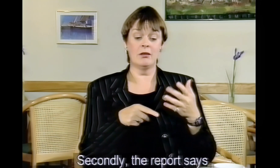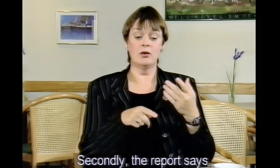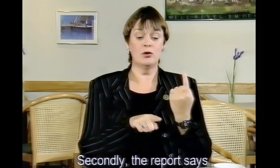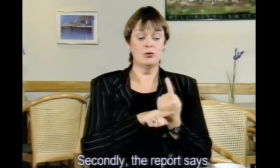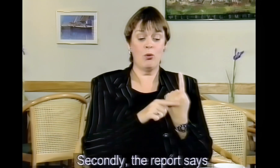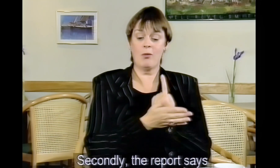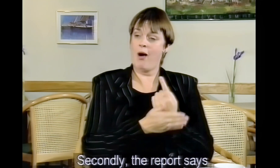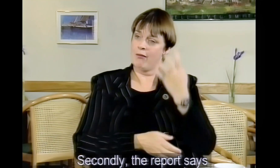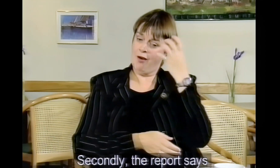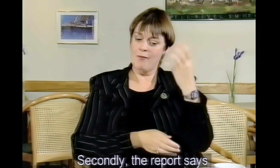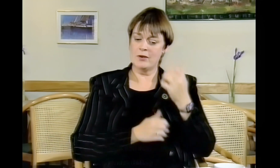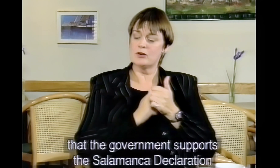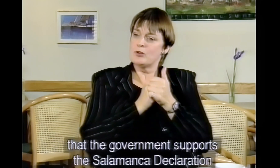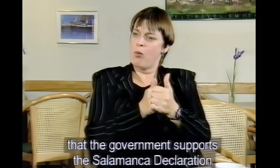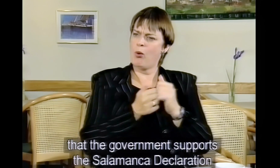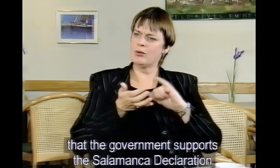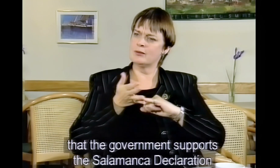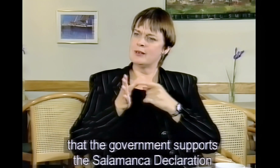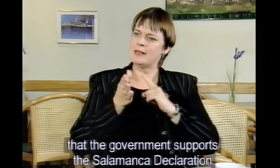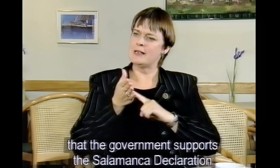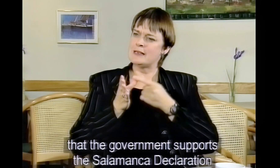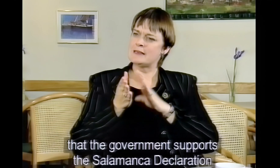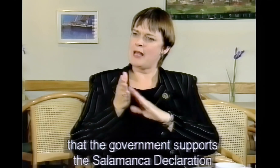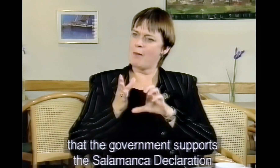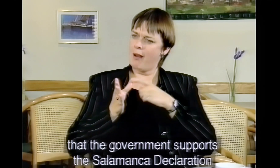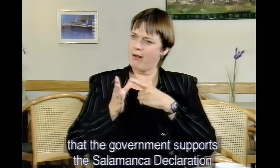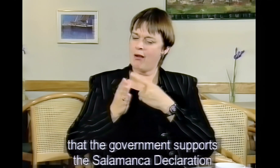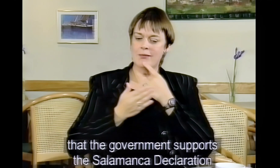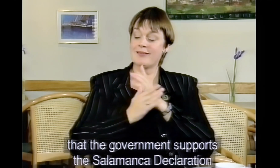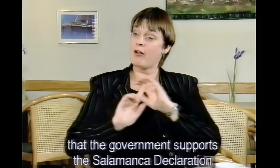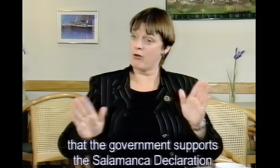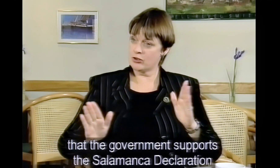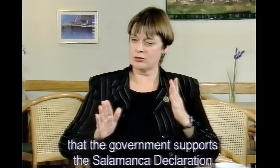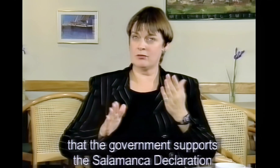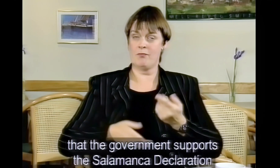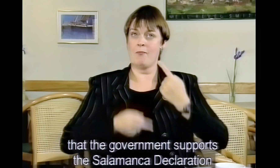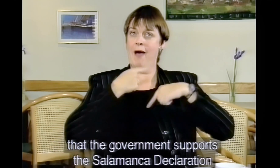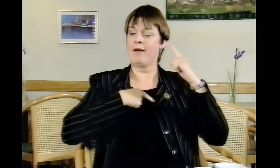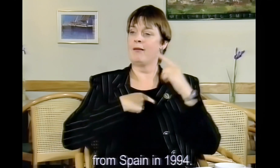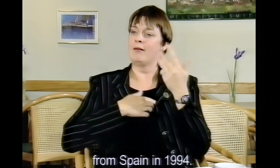Secondly, the report says the government supports the Salamanca Declaration from Spain in